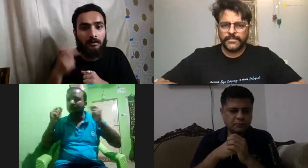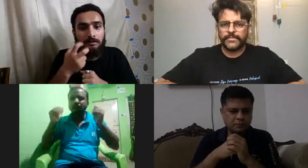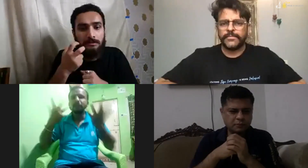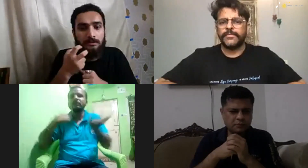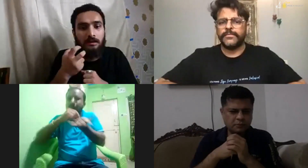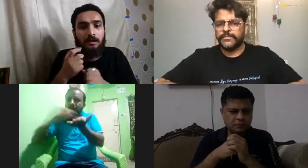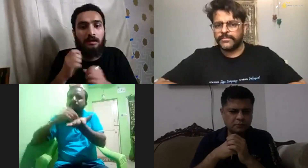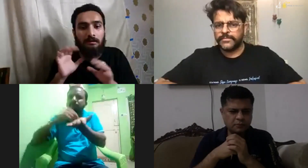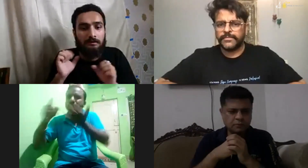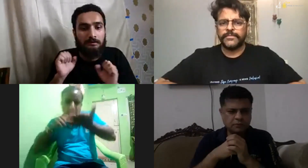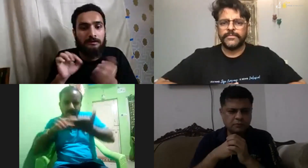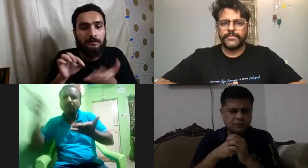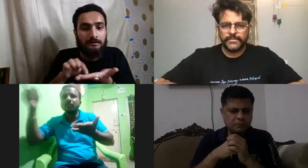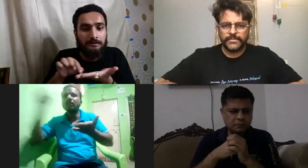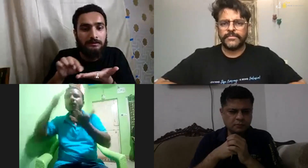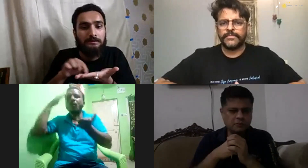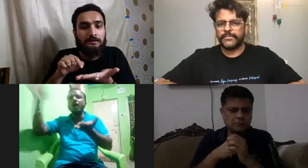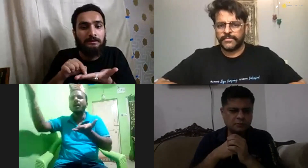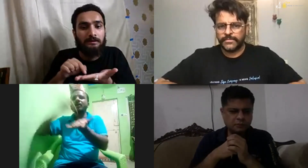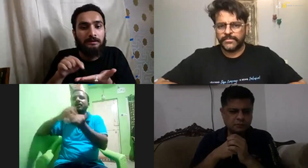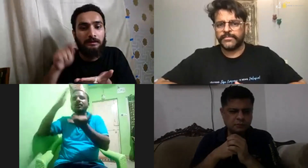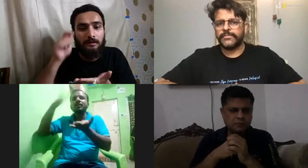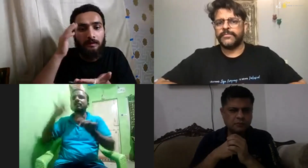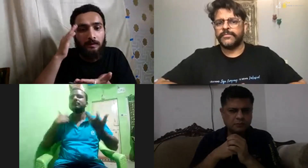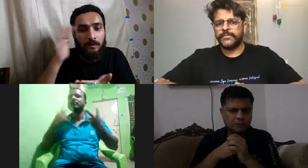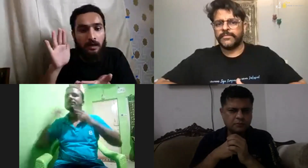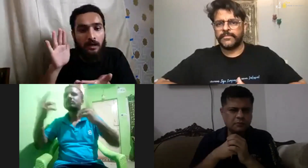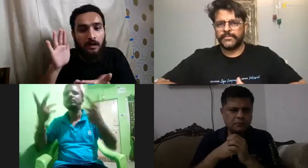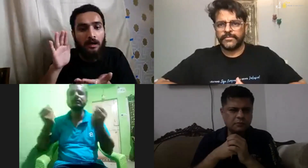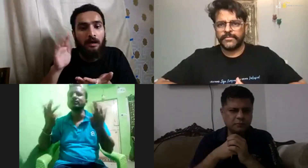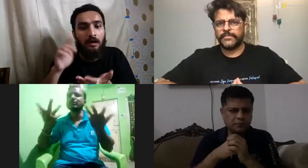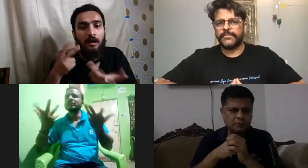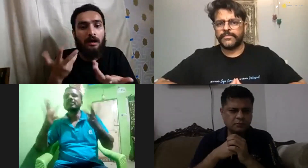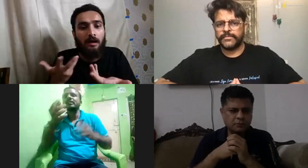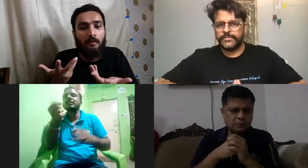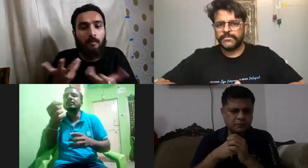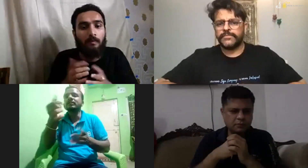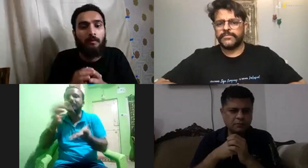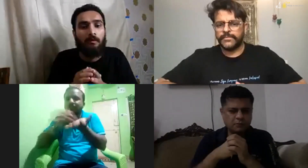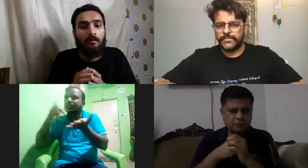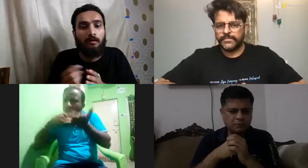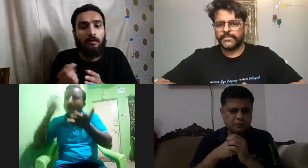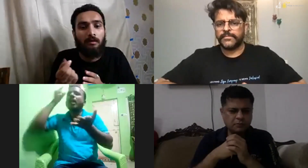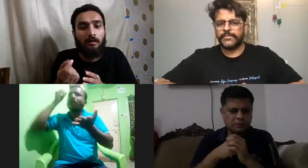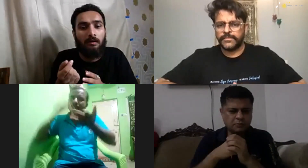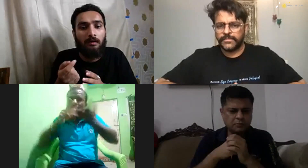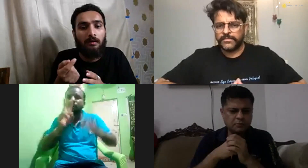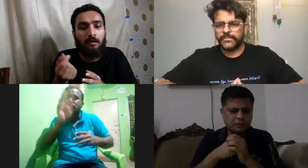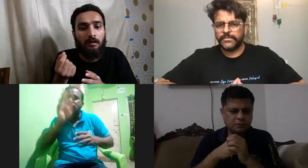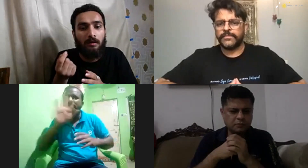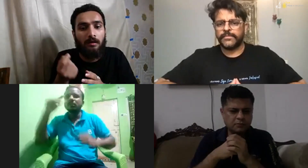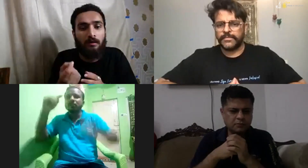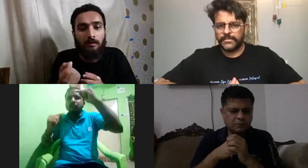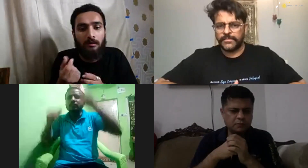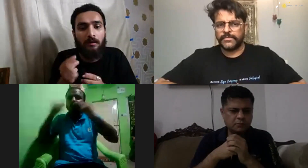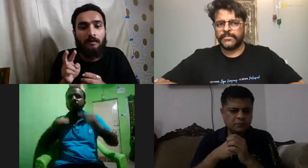in the beginning, but people would be coming and they would be speaking, and I couldn't communicate with them. So they will be writing on the